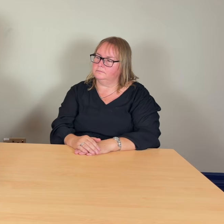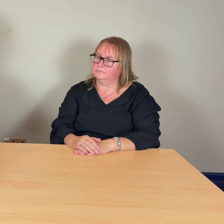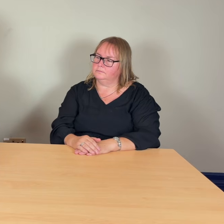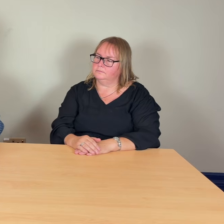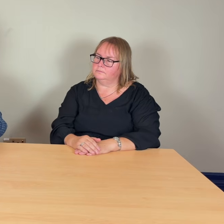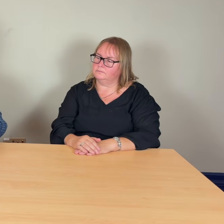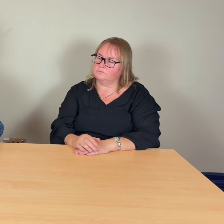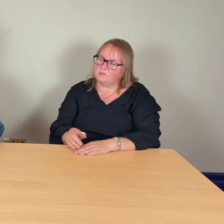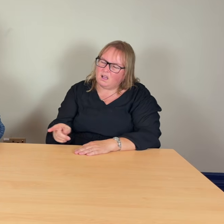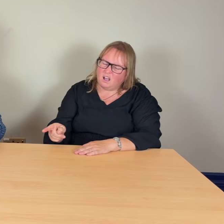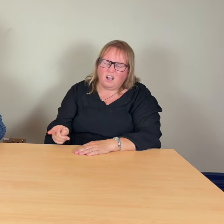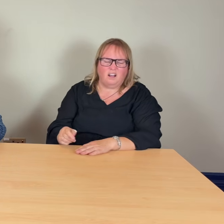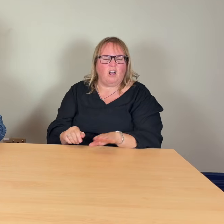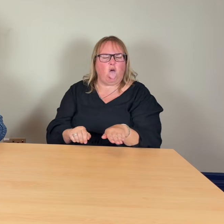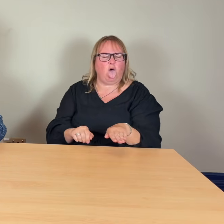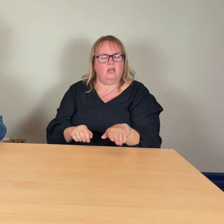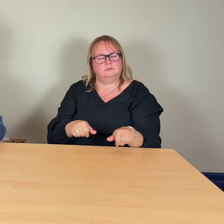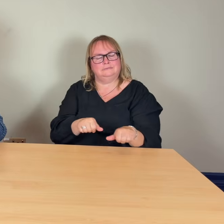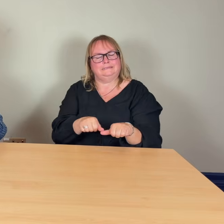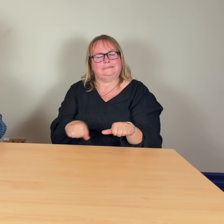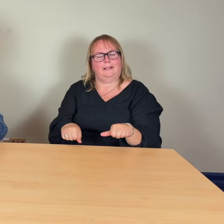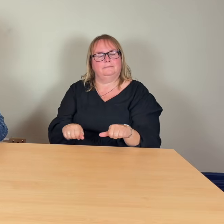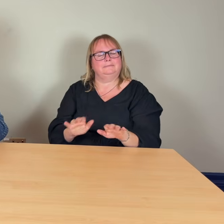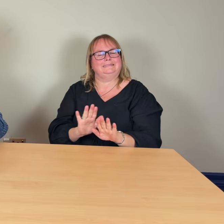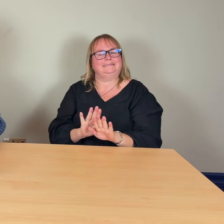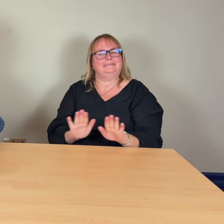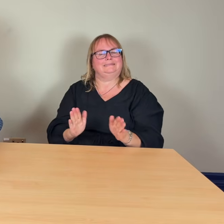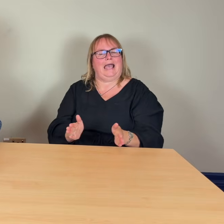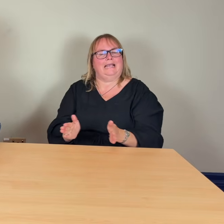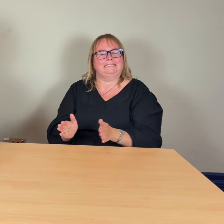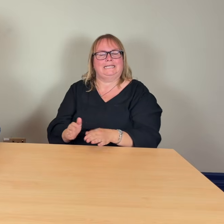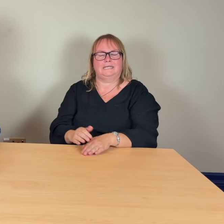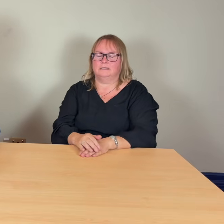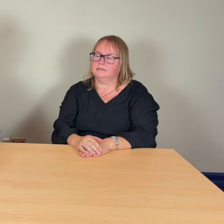Still a little bit there. Just tidy that up.